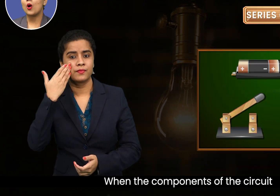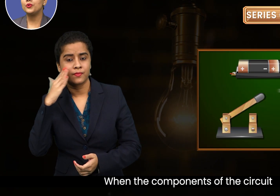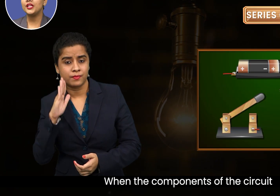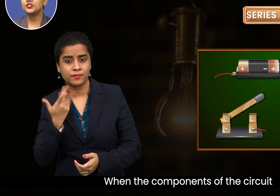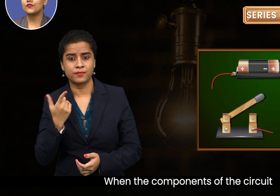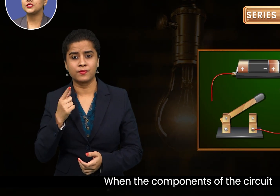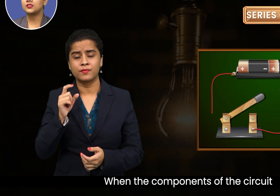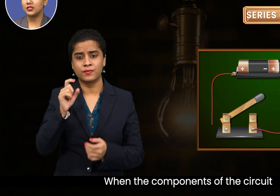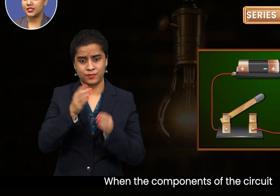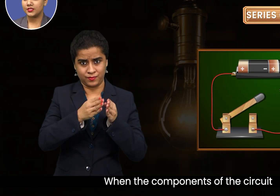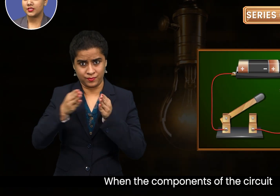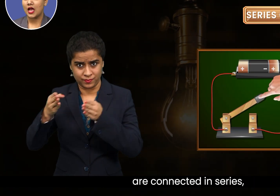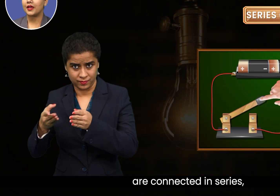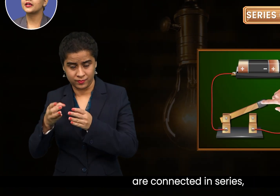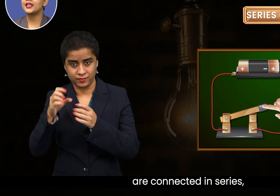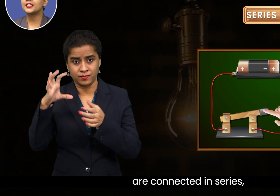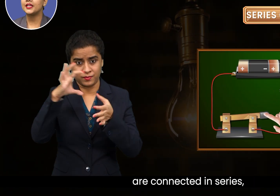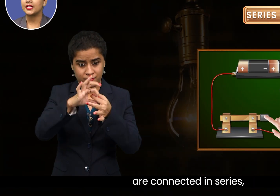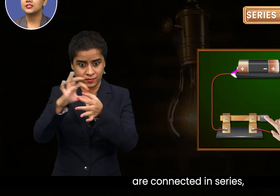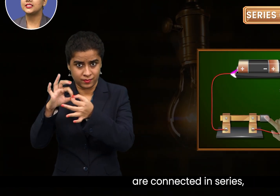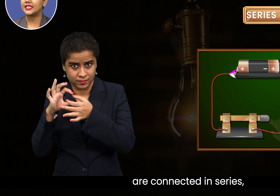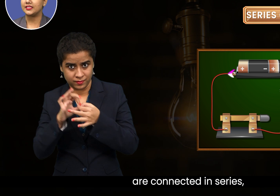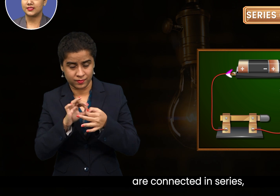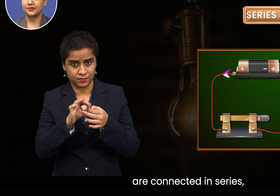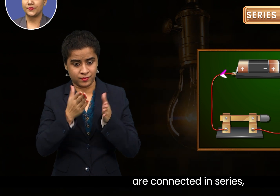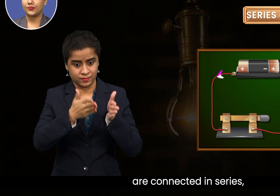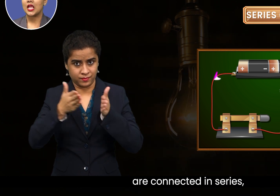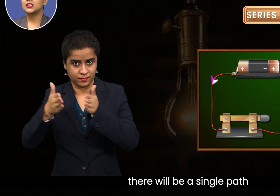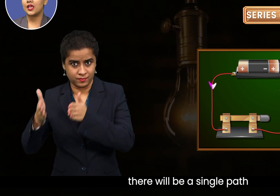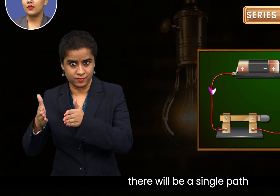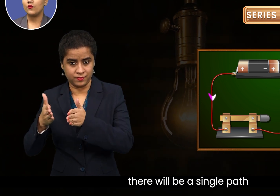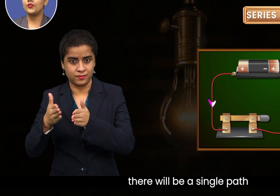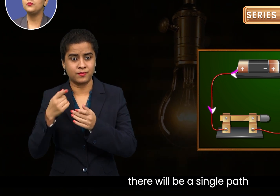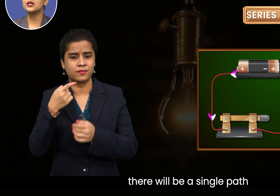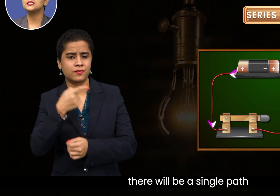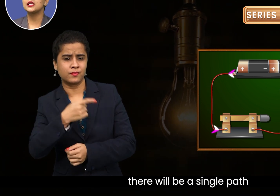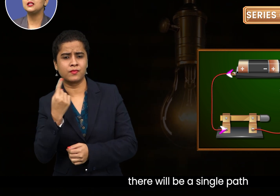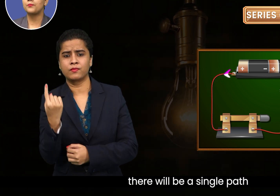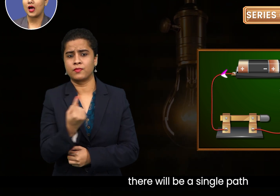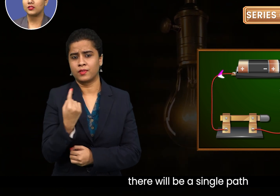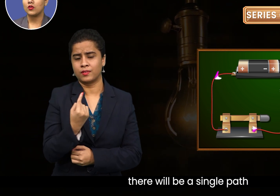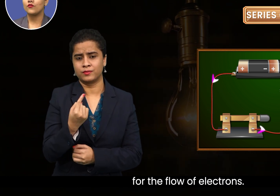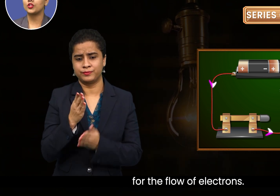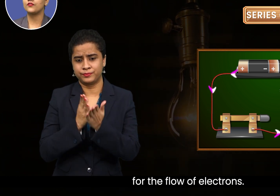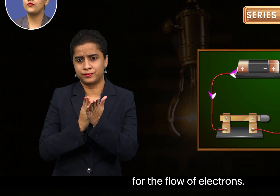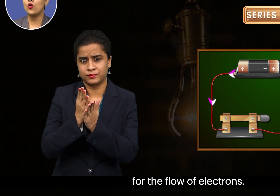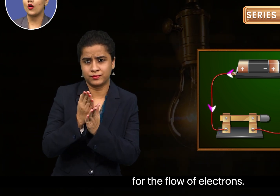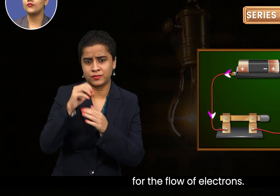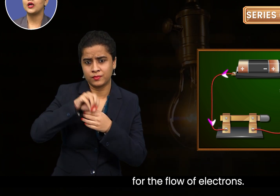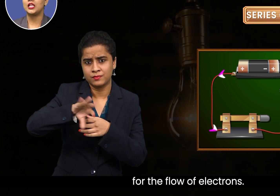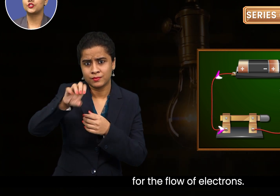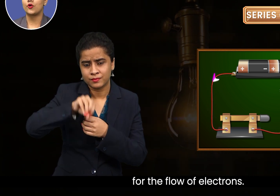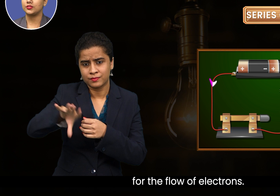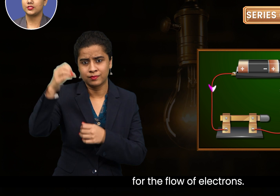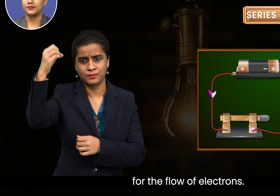When the components of the circuit are connected in series, there will be a single path for the flow